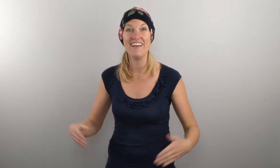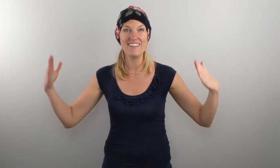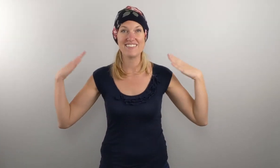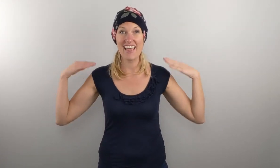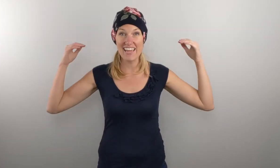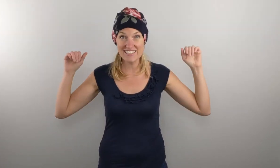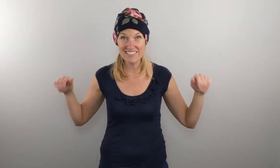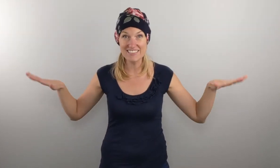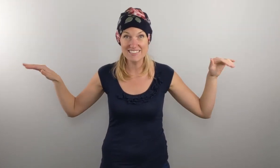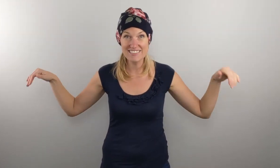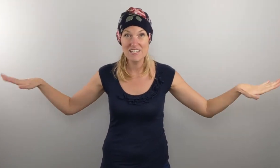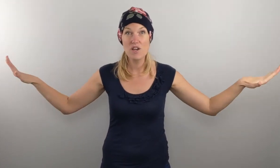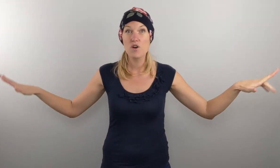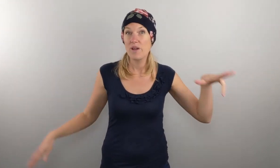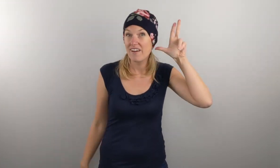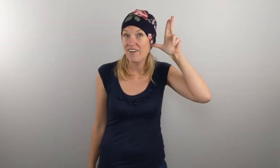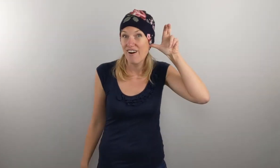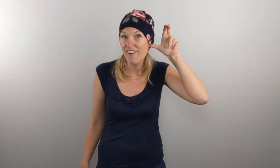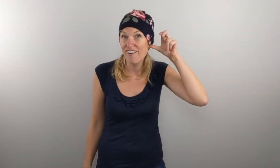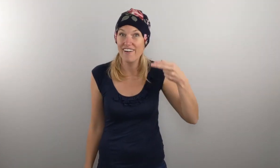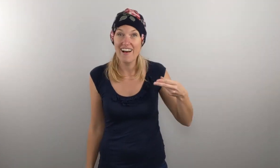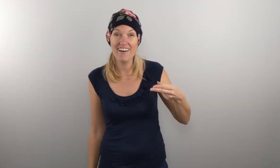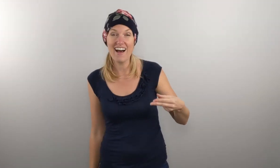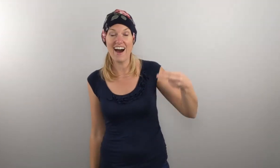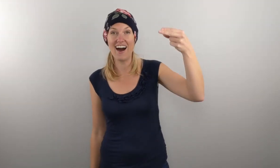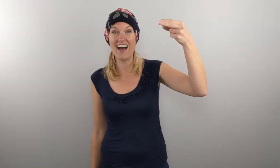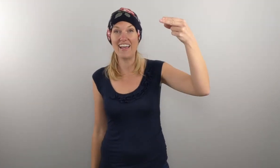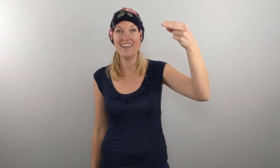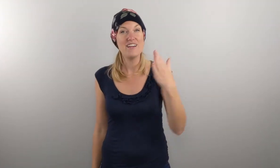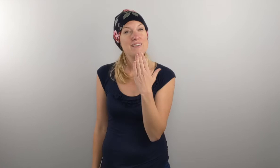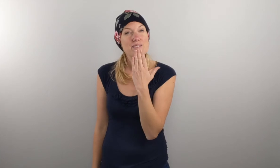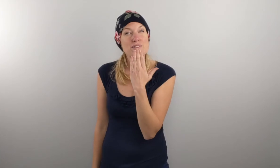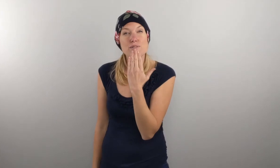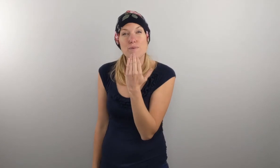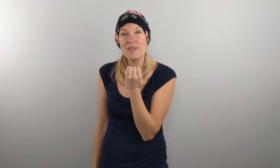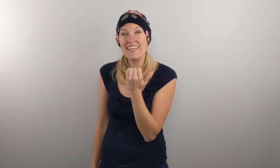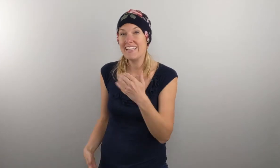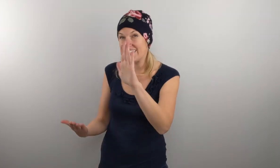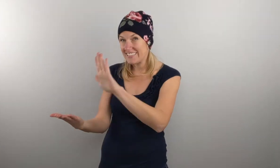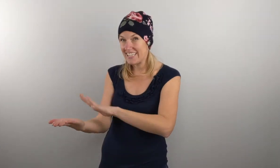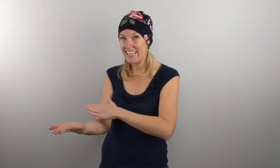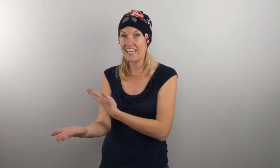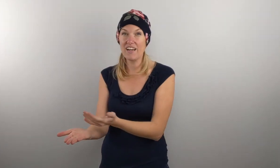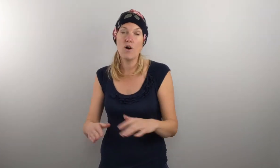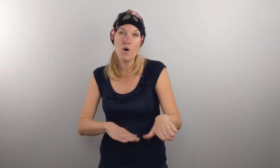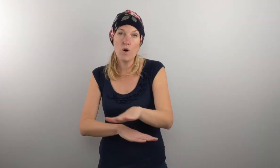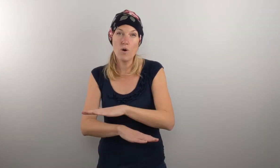So angels we have heard on high, sweetly singing o'er